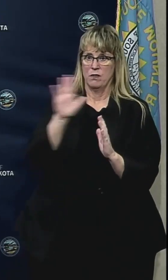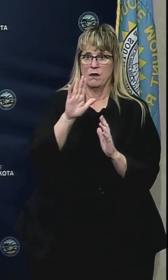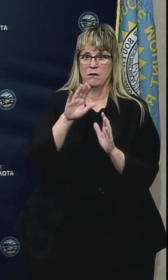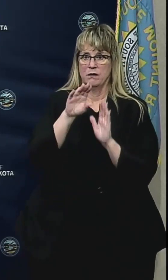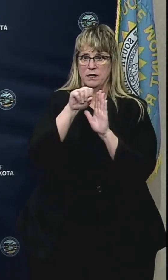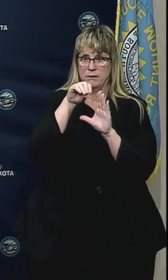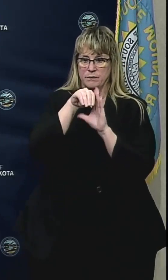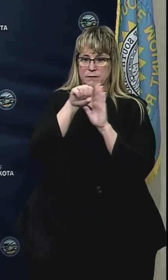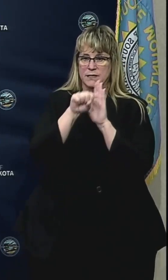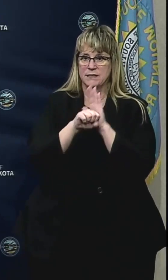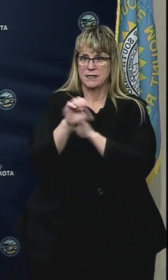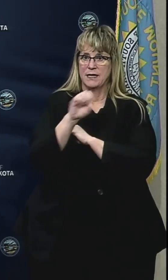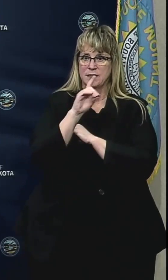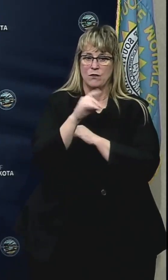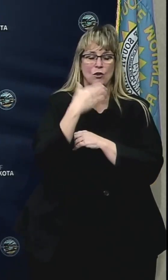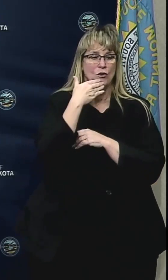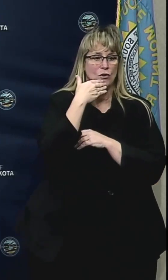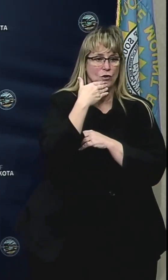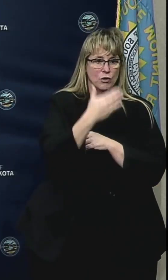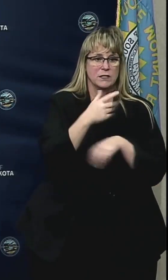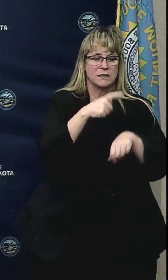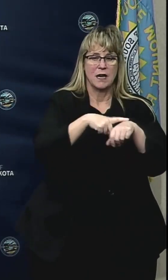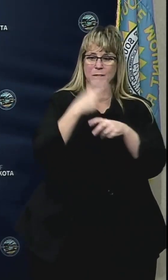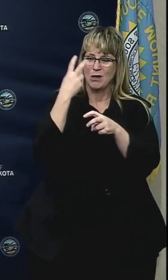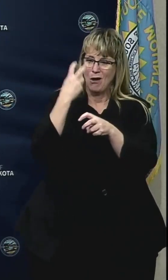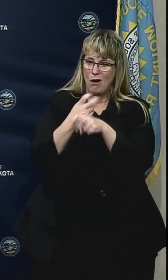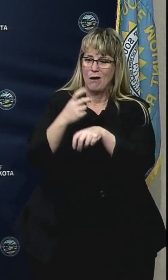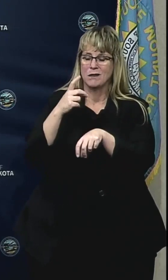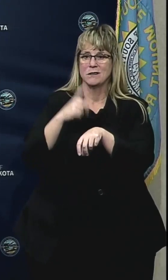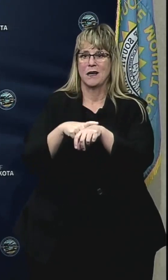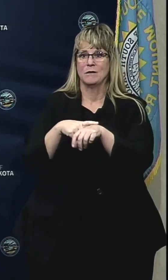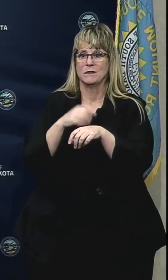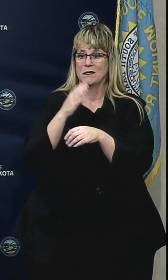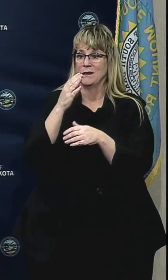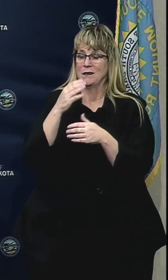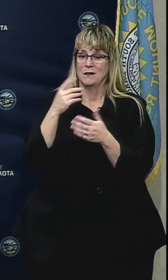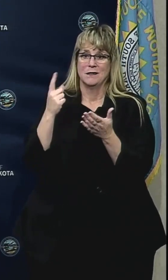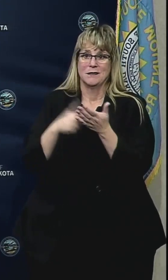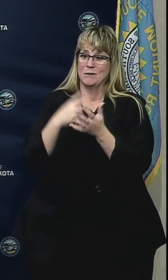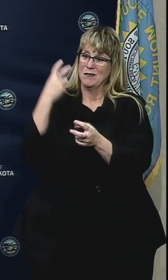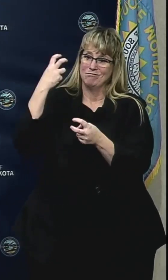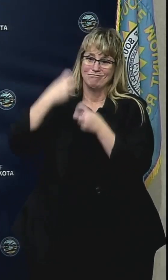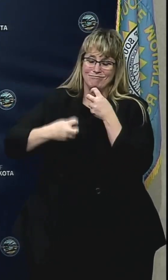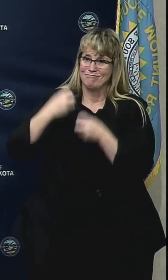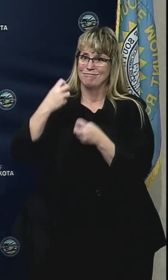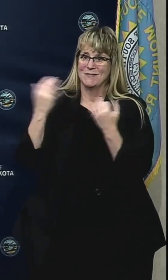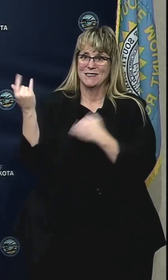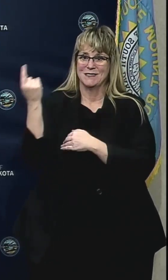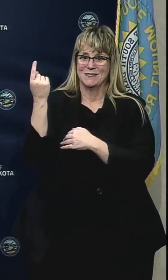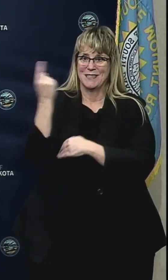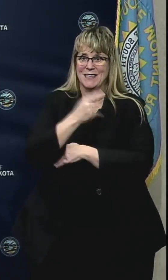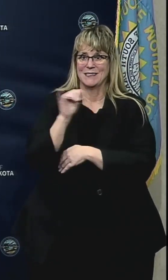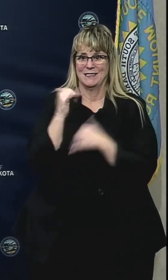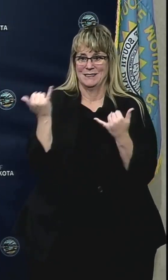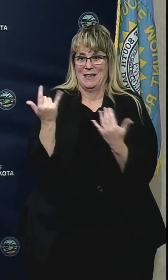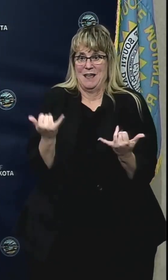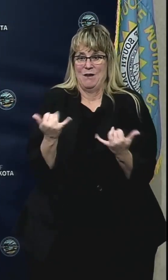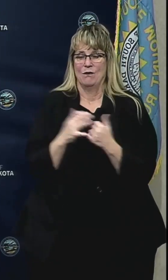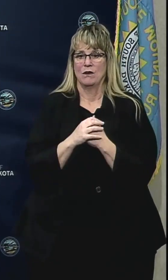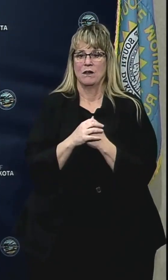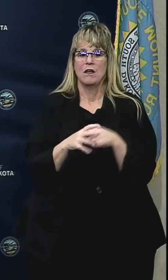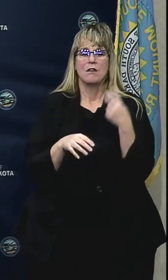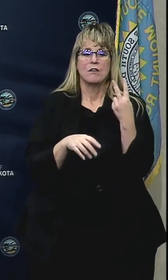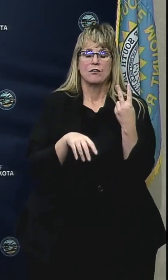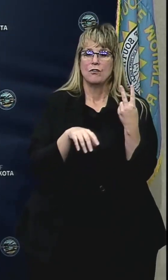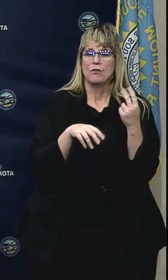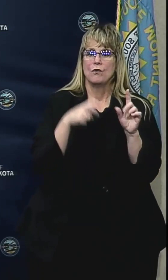governor through hard times, good times, and almost unprecedented difficult times like we see today. The two requests the mayor of Sioux